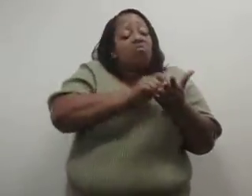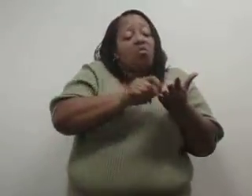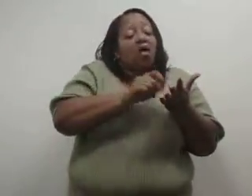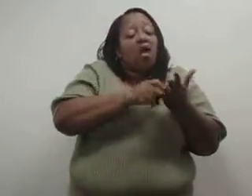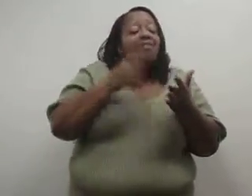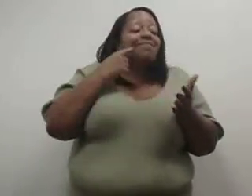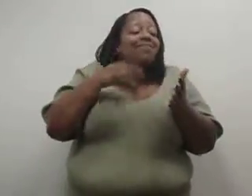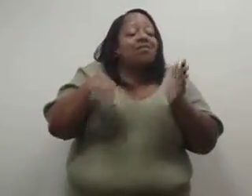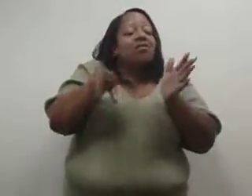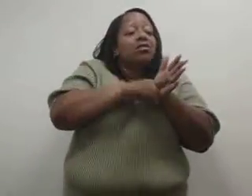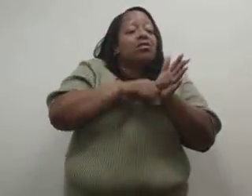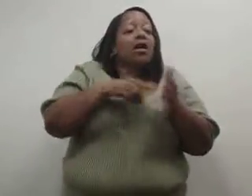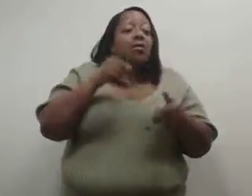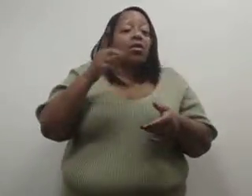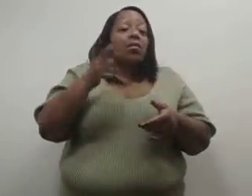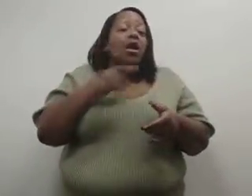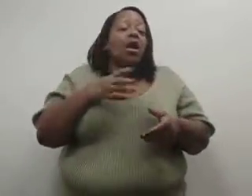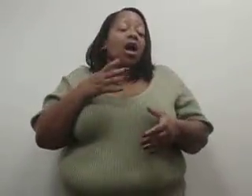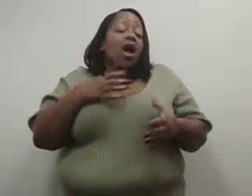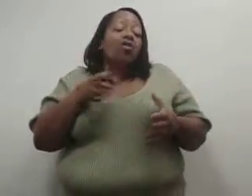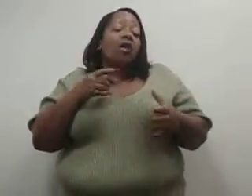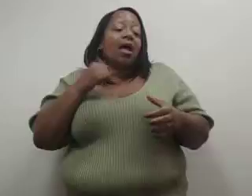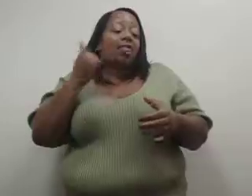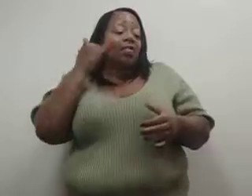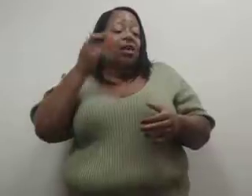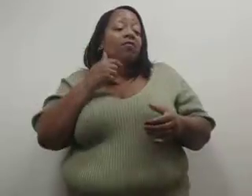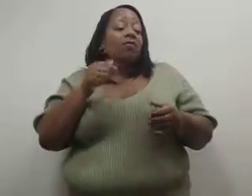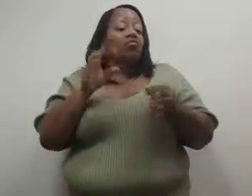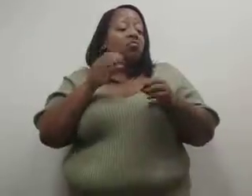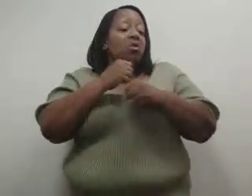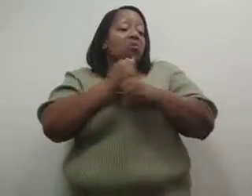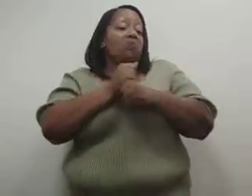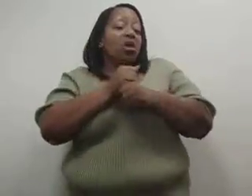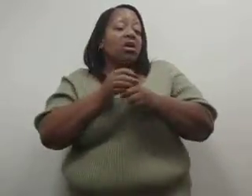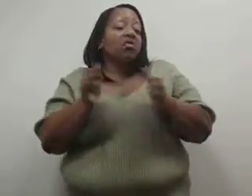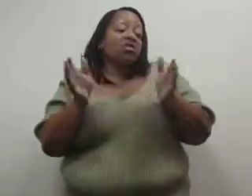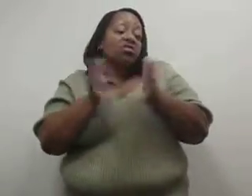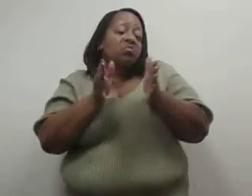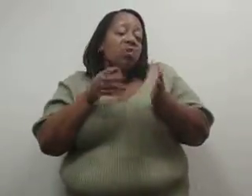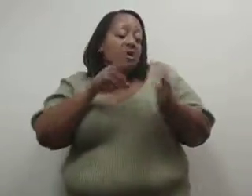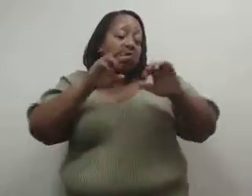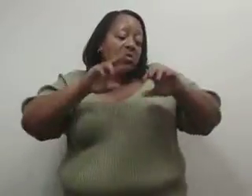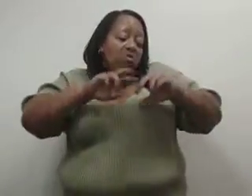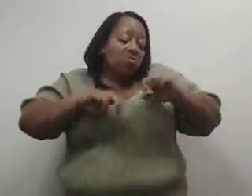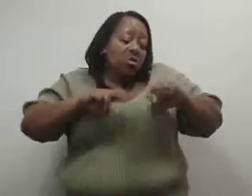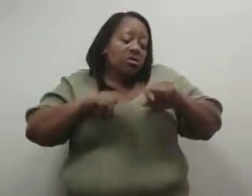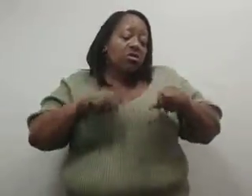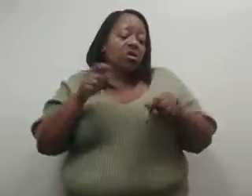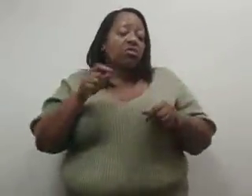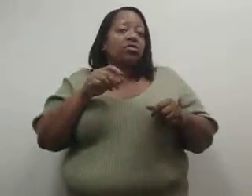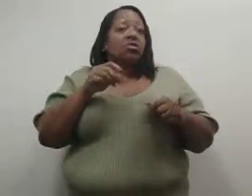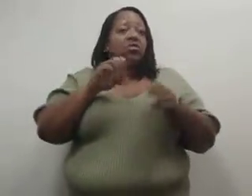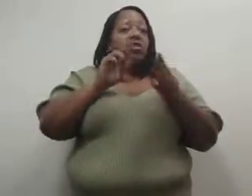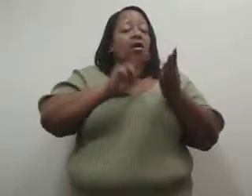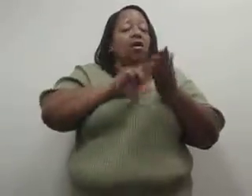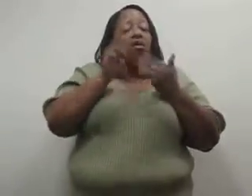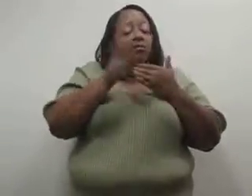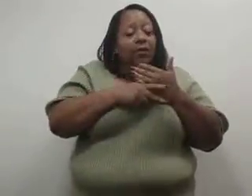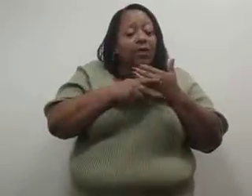by creating some mini research projects. And one of these research projects is to have students read something from